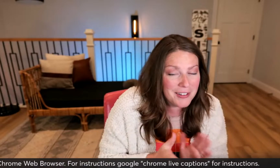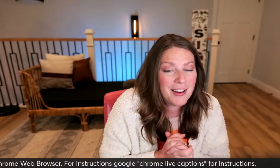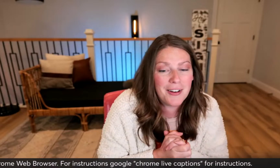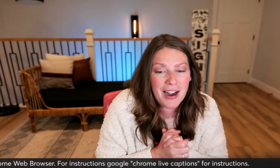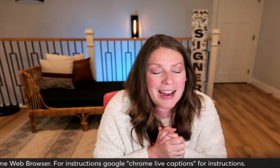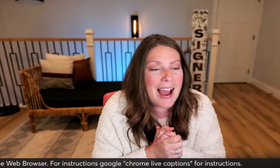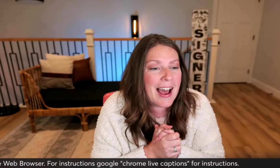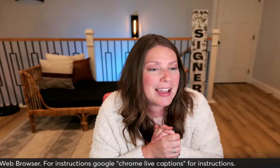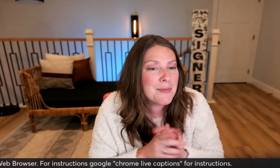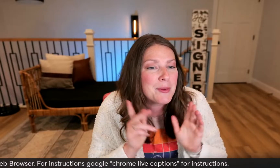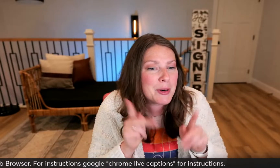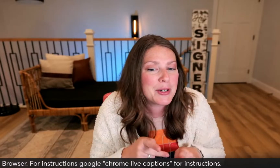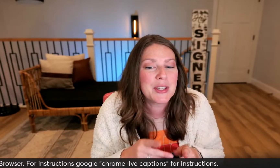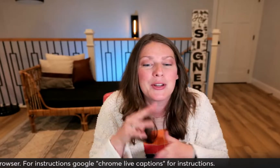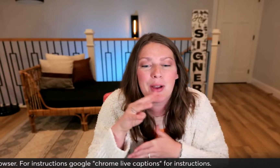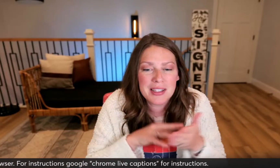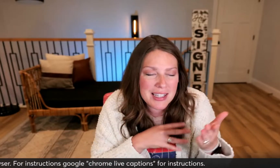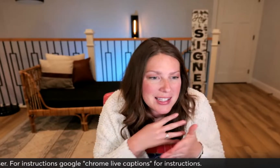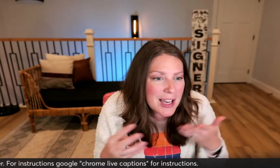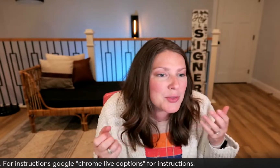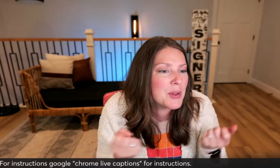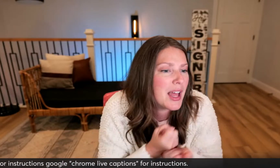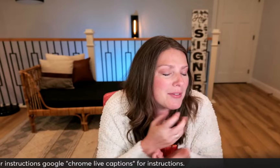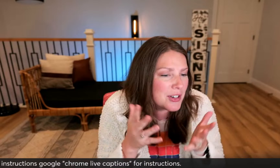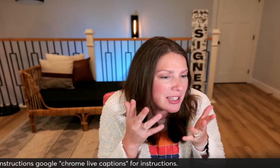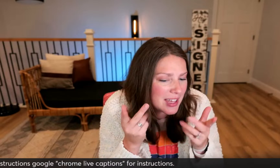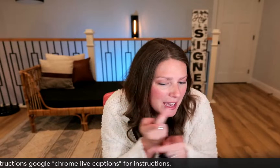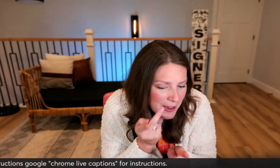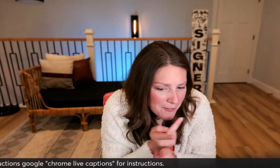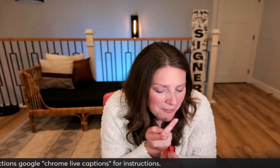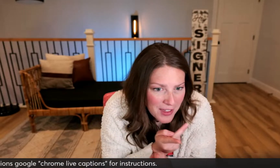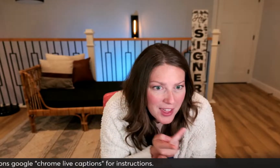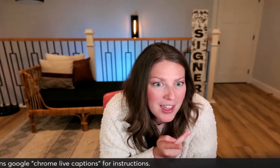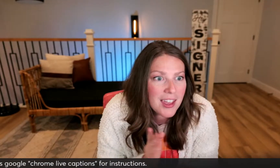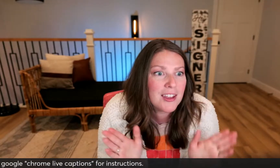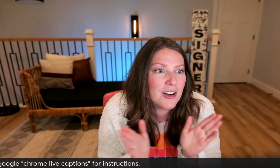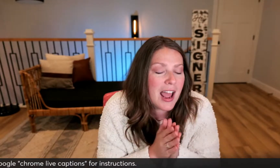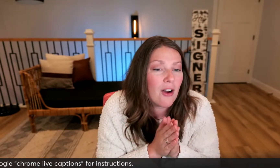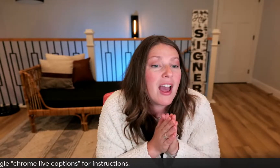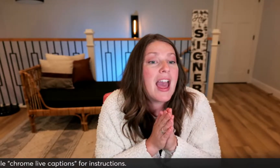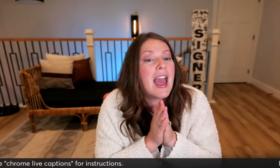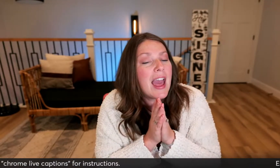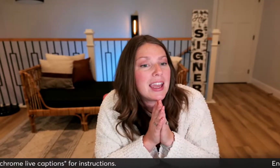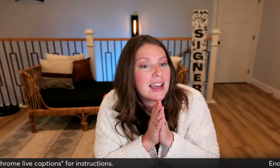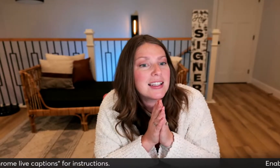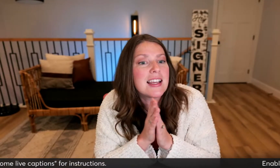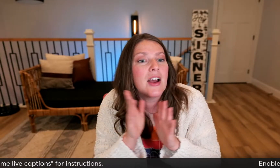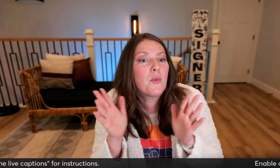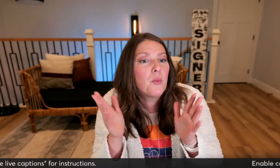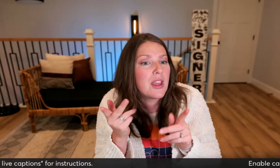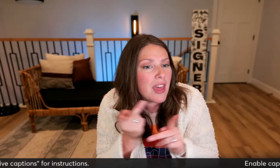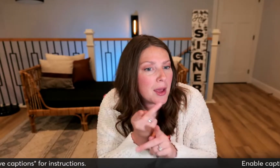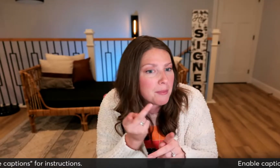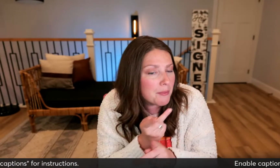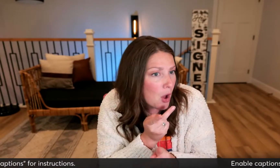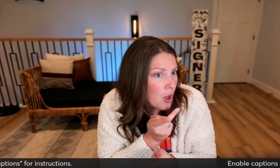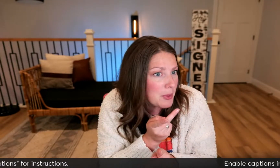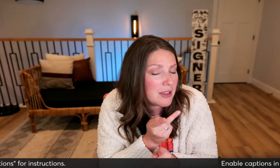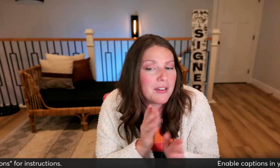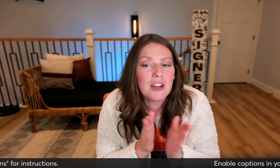all right? I am the person who has the schedule, everything figured out. And with that all being figured